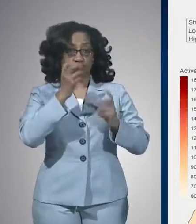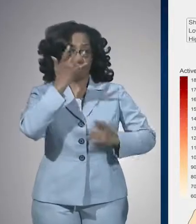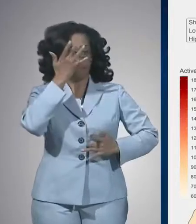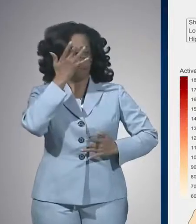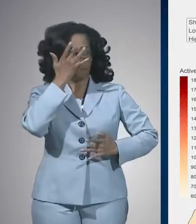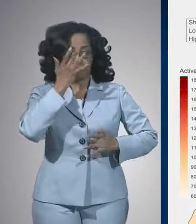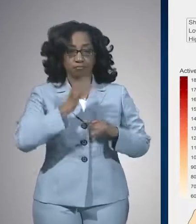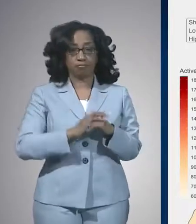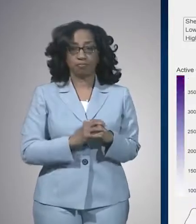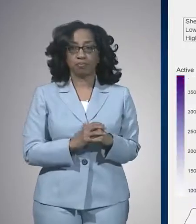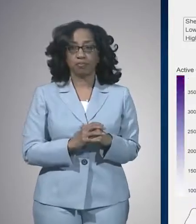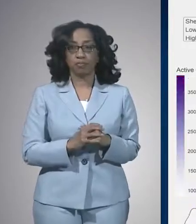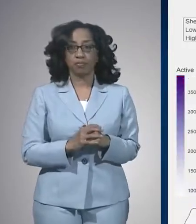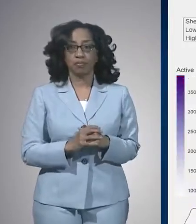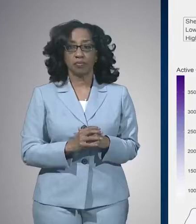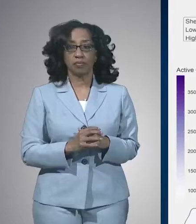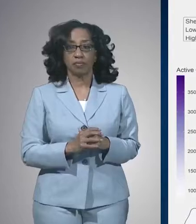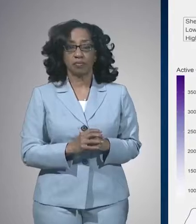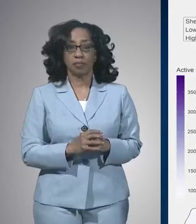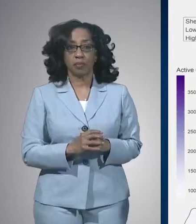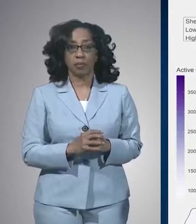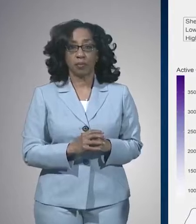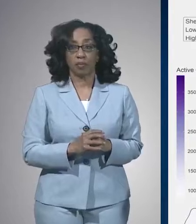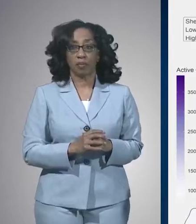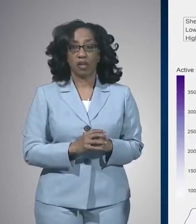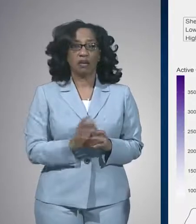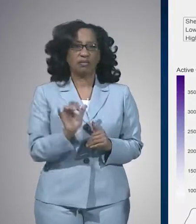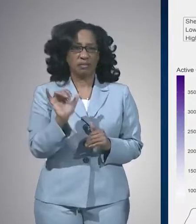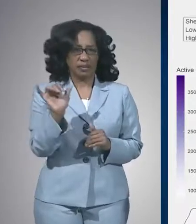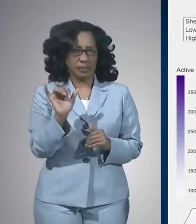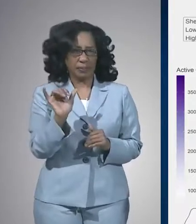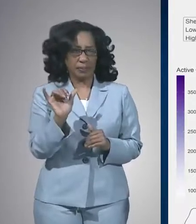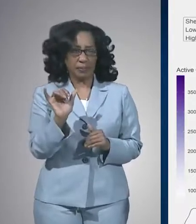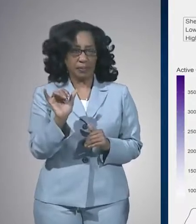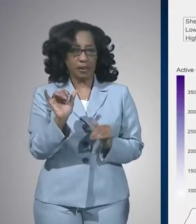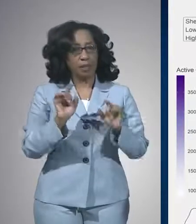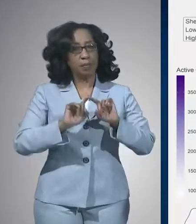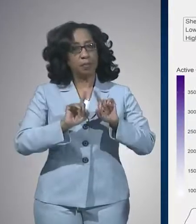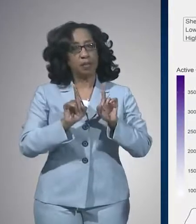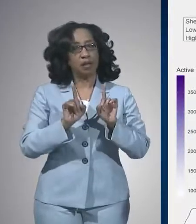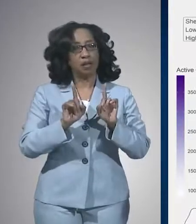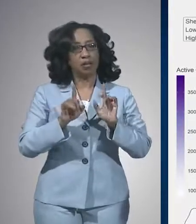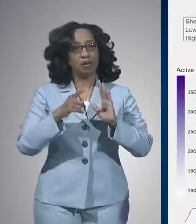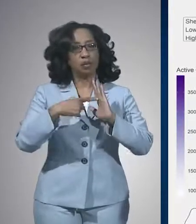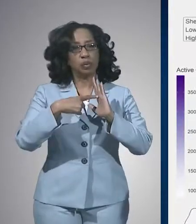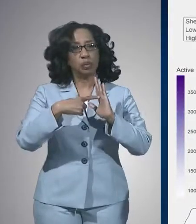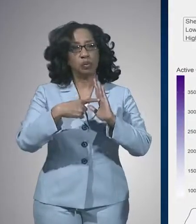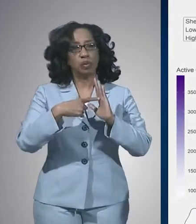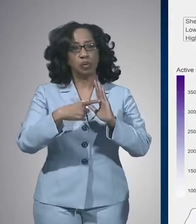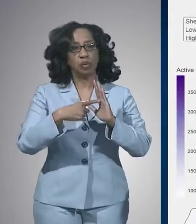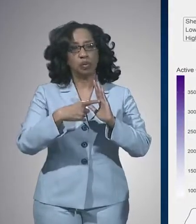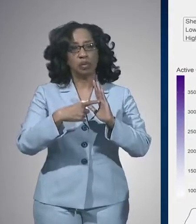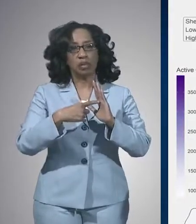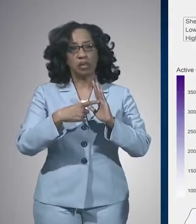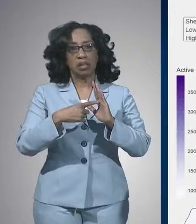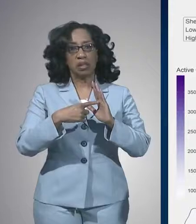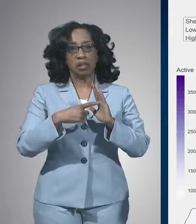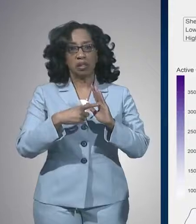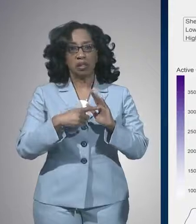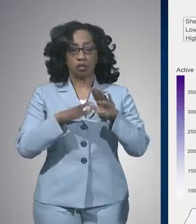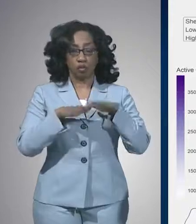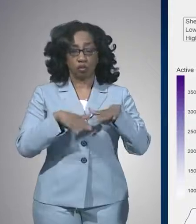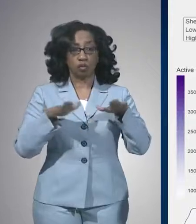cases. Next slide. This is a similar slide, but it shows the active cases among the